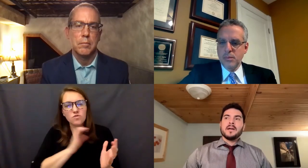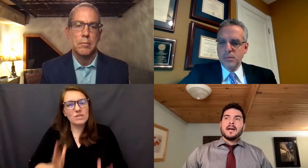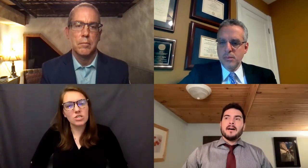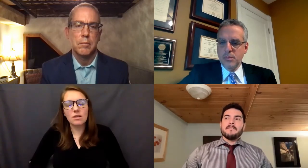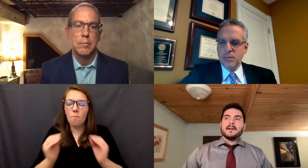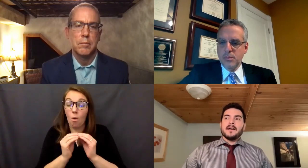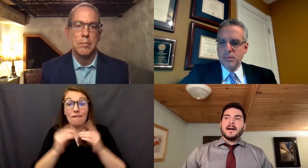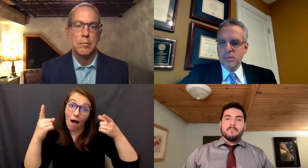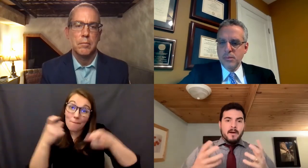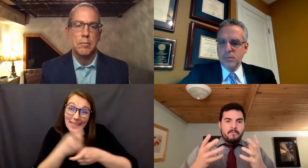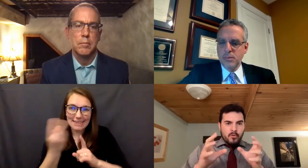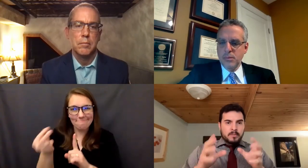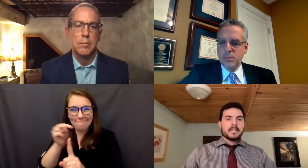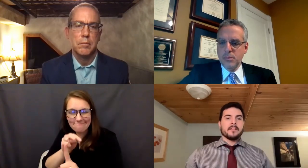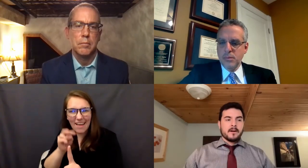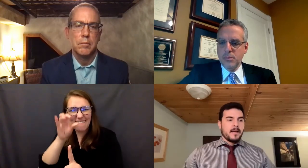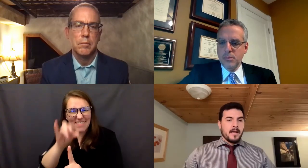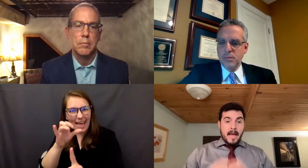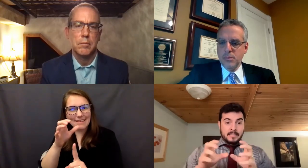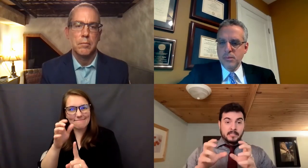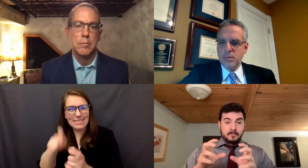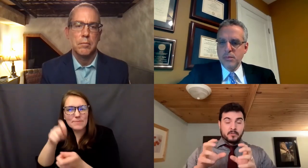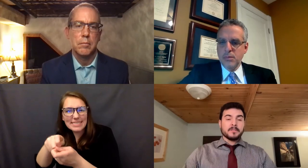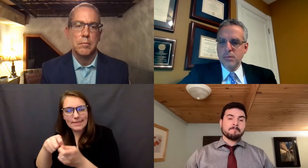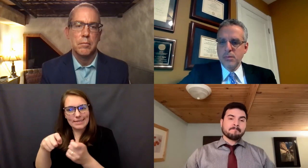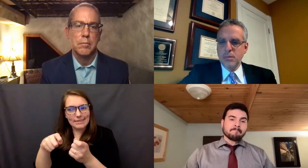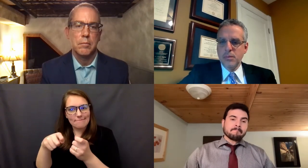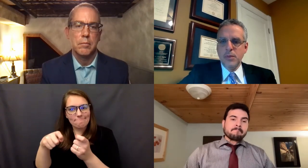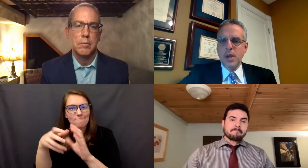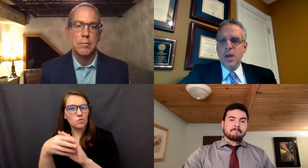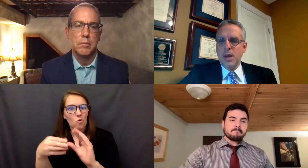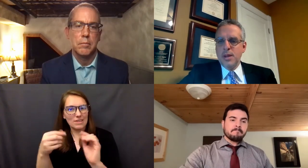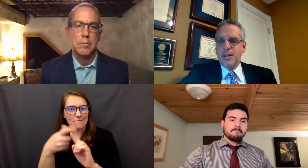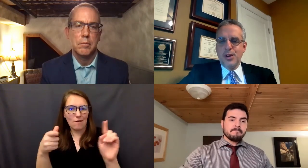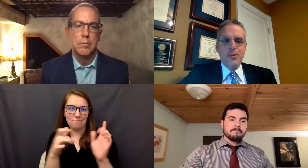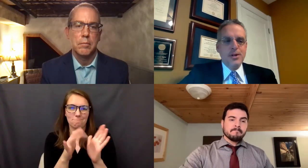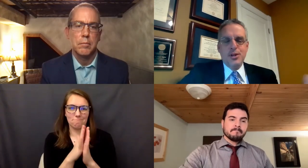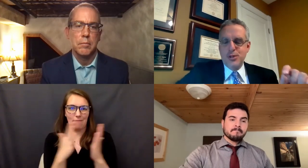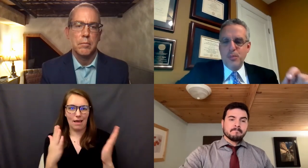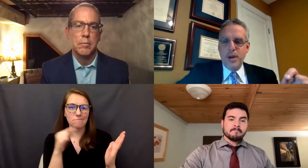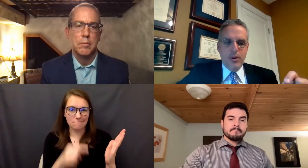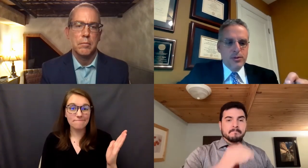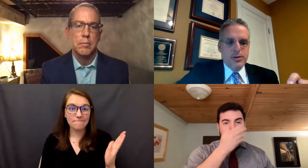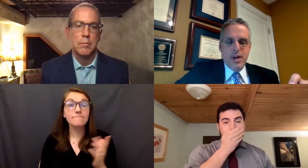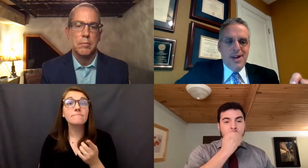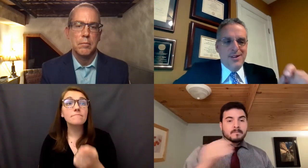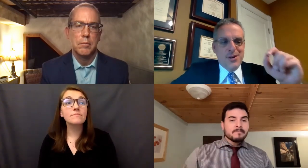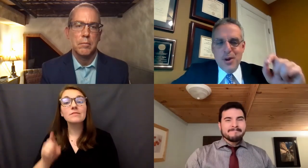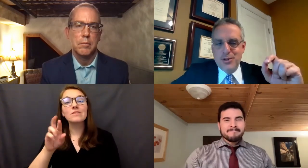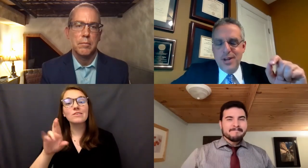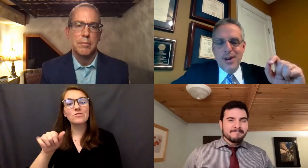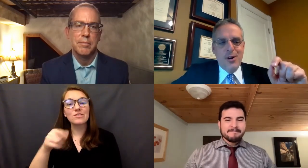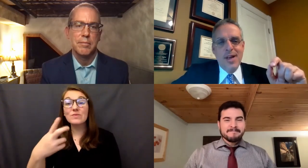view of those particular passages of scripture. So you mentioned superheroes,